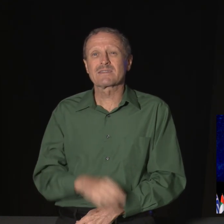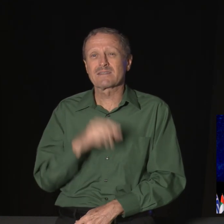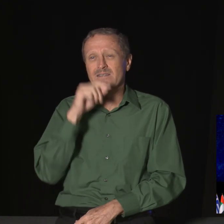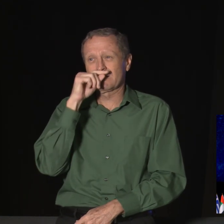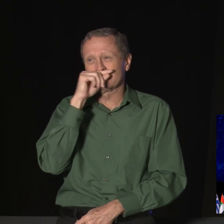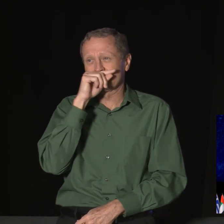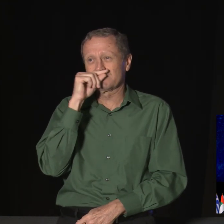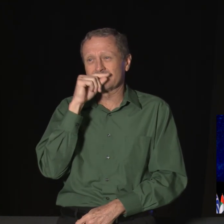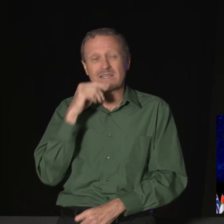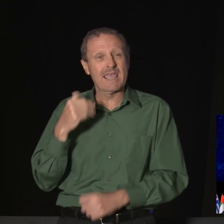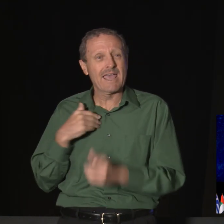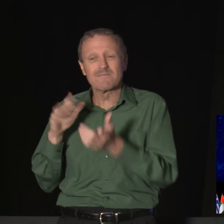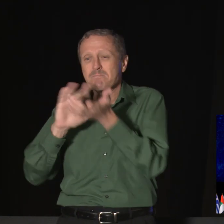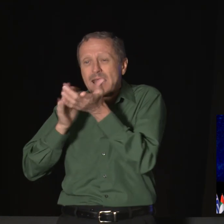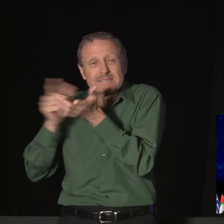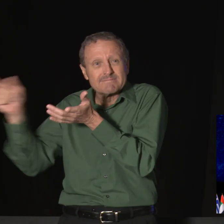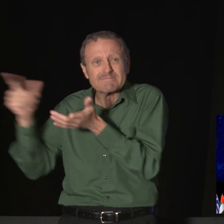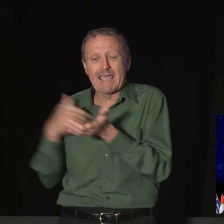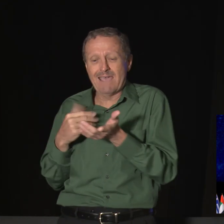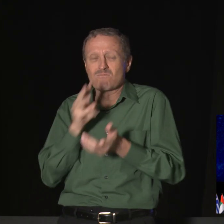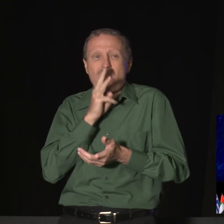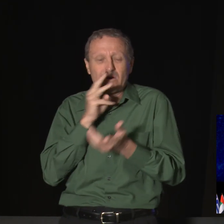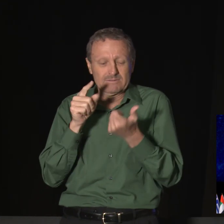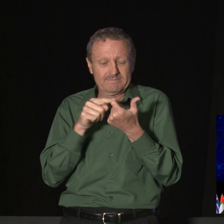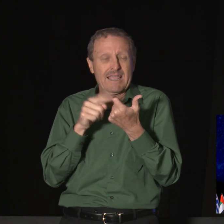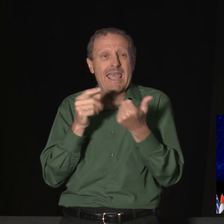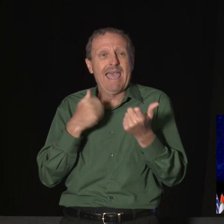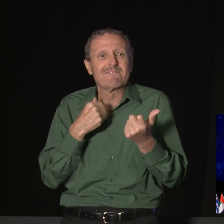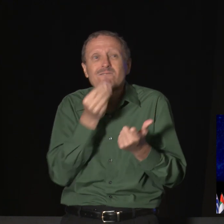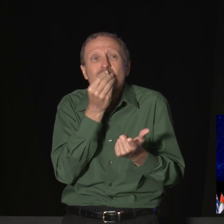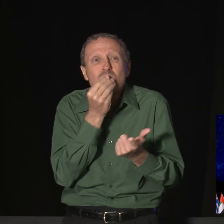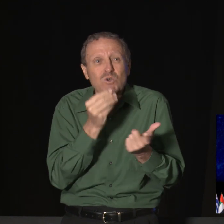They have some medicine and some water and some food.